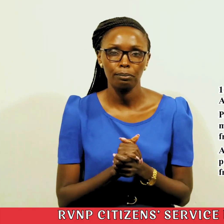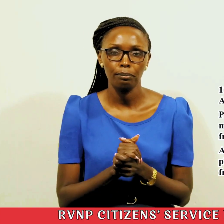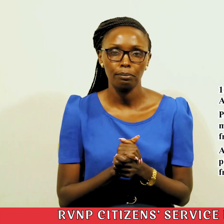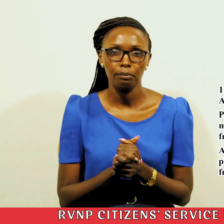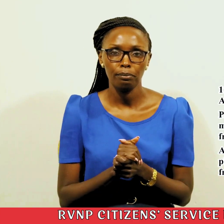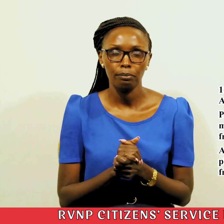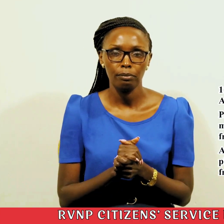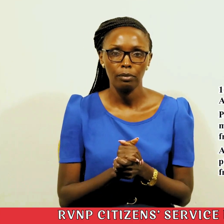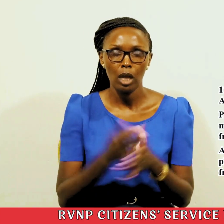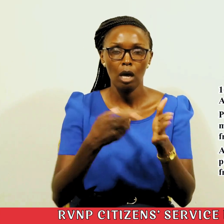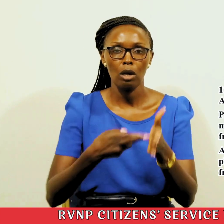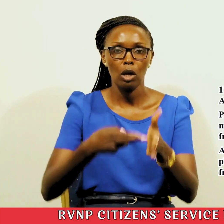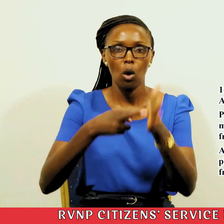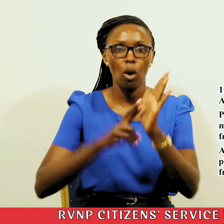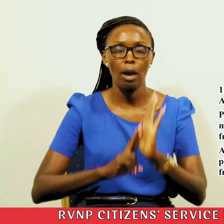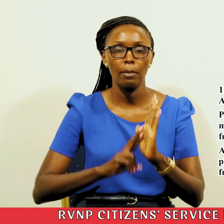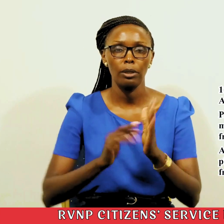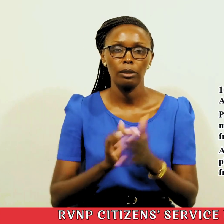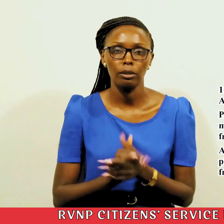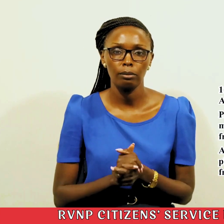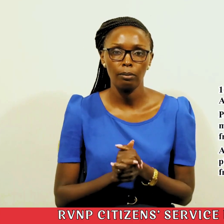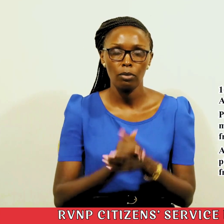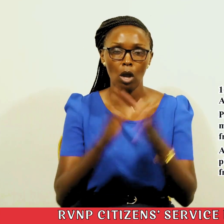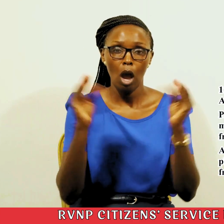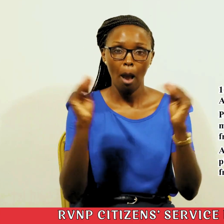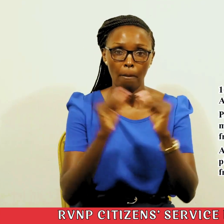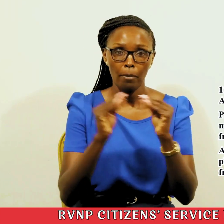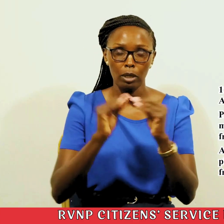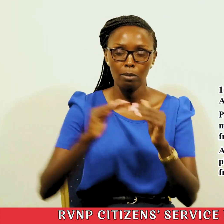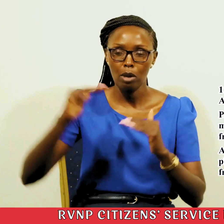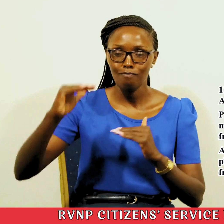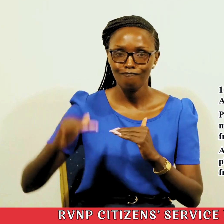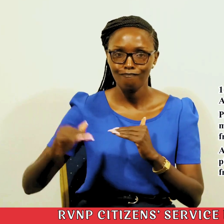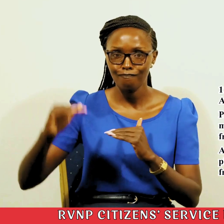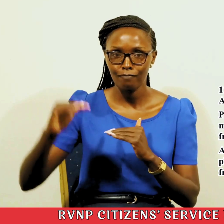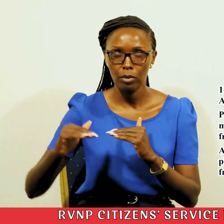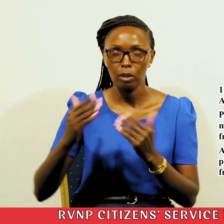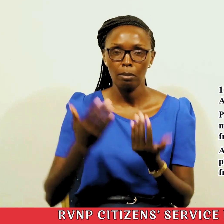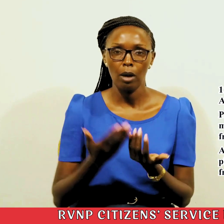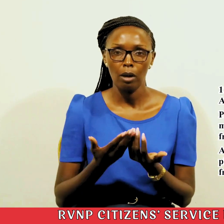The requirement is meeting the minimum academic requirements.